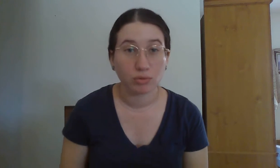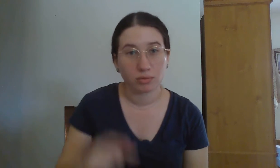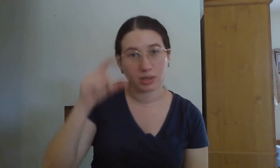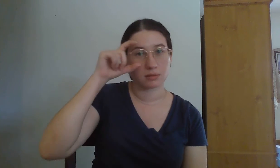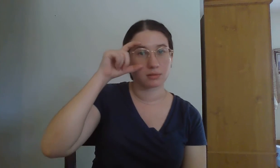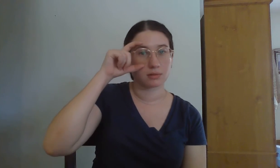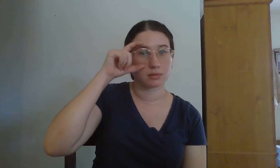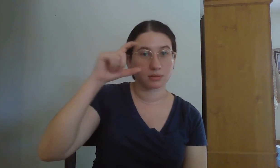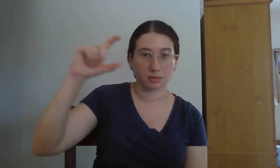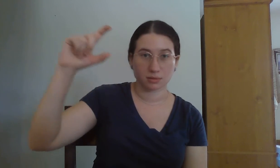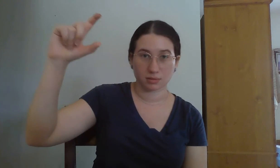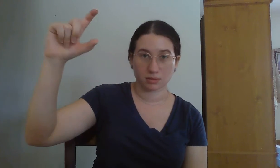Moon,